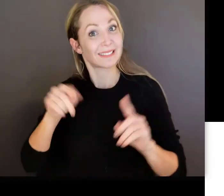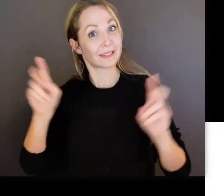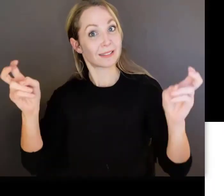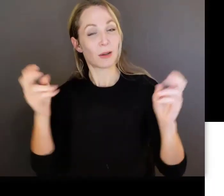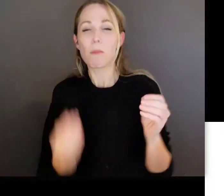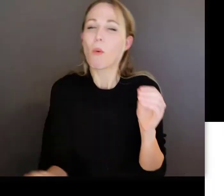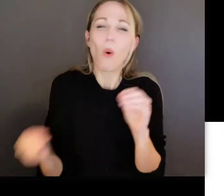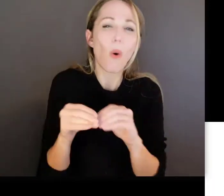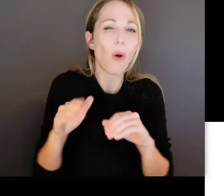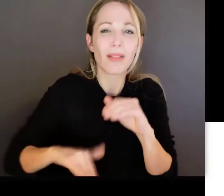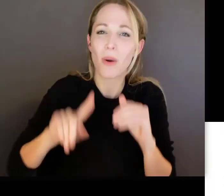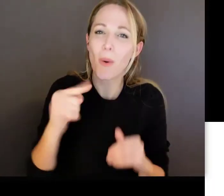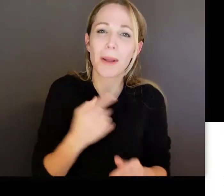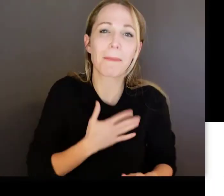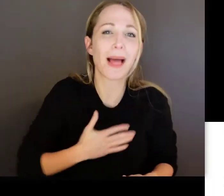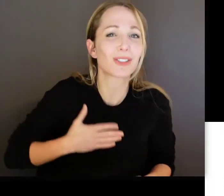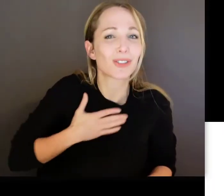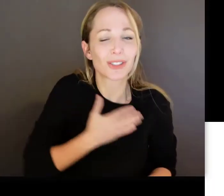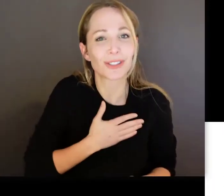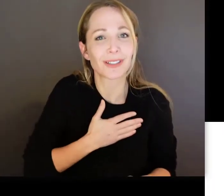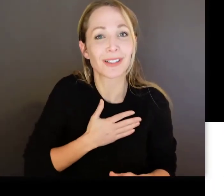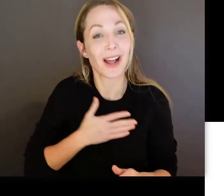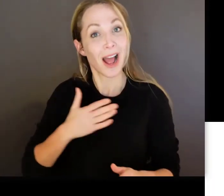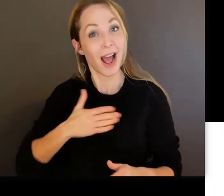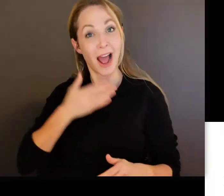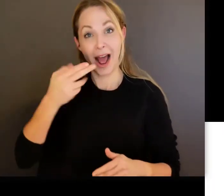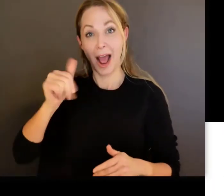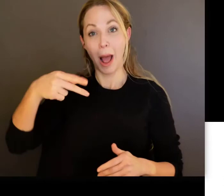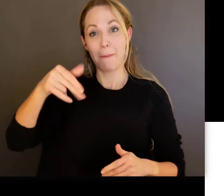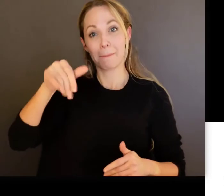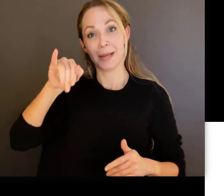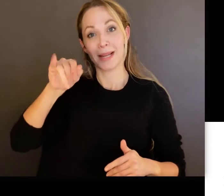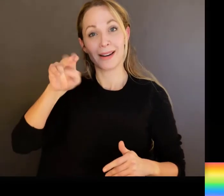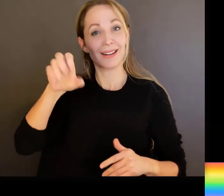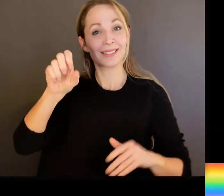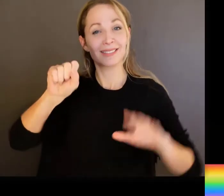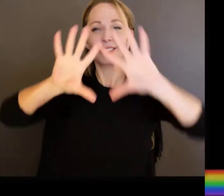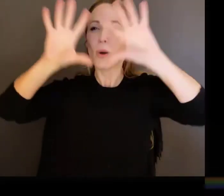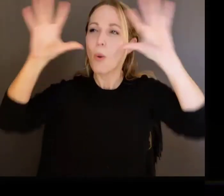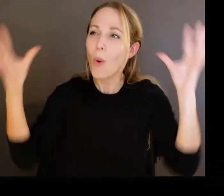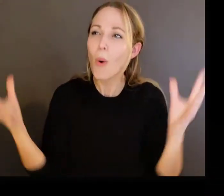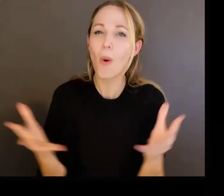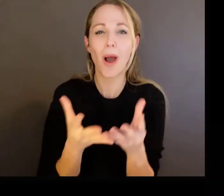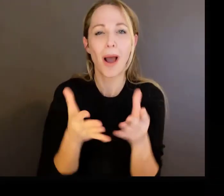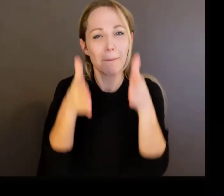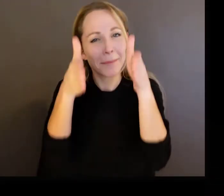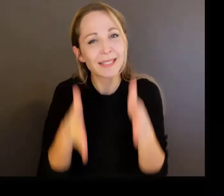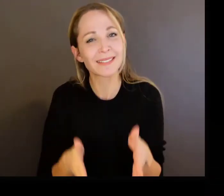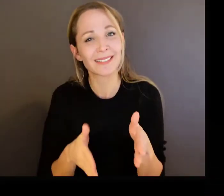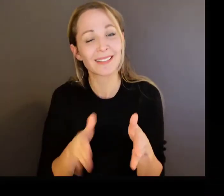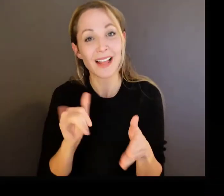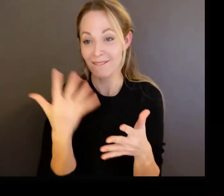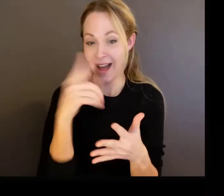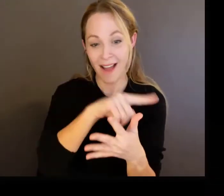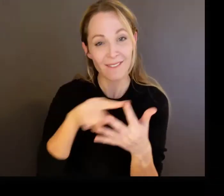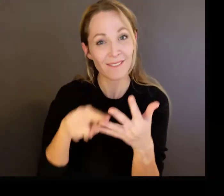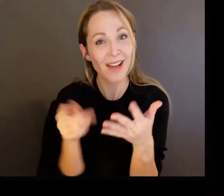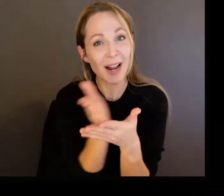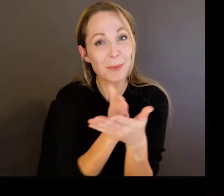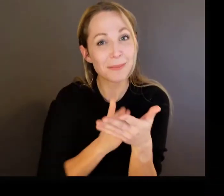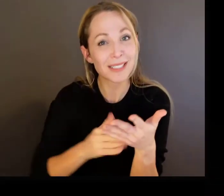pleasure. Happiness is whole being. These 5 elements